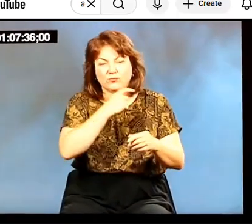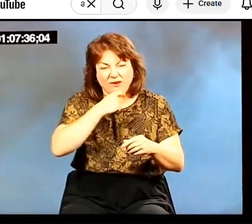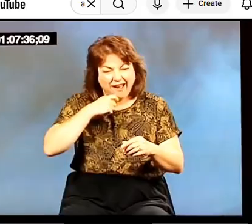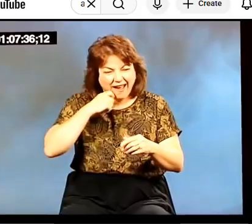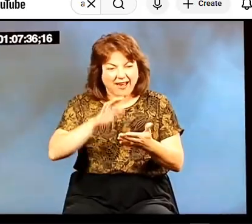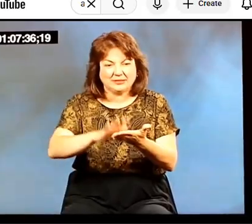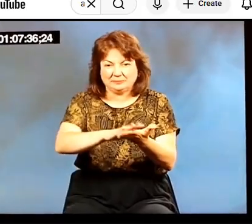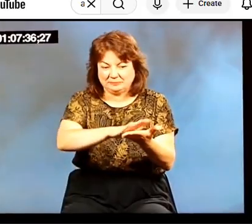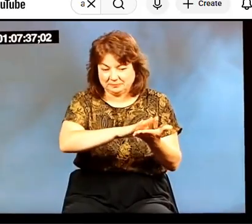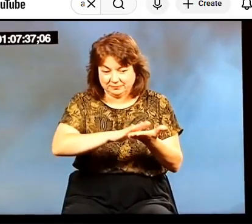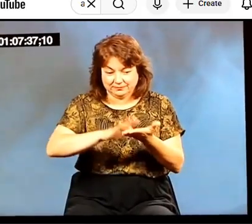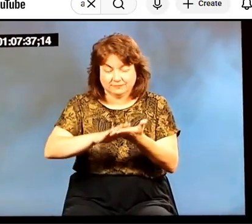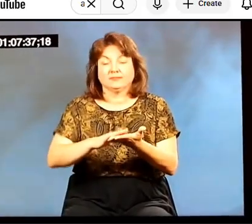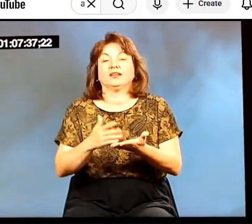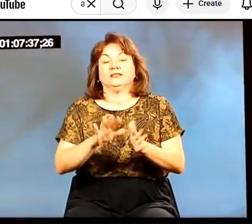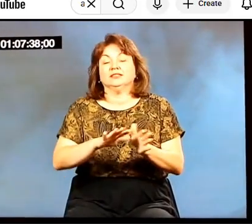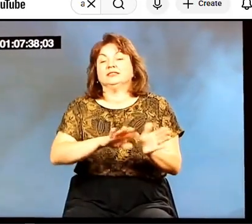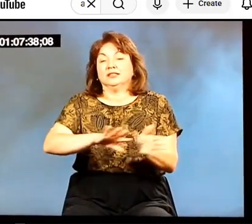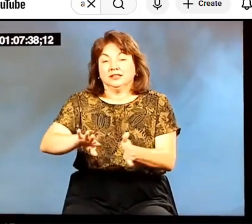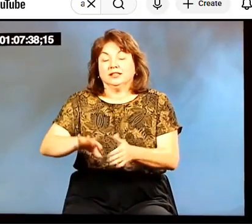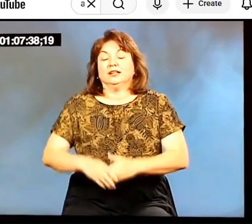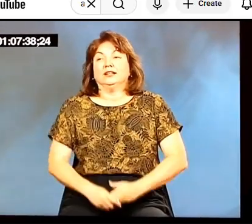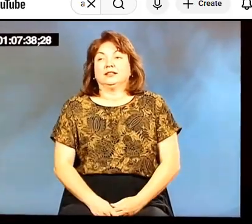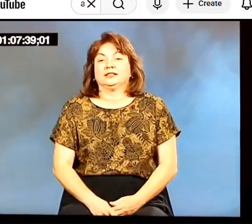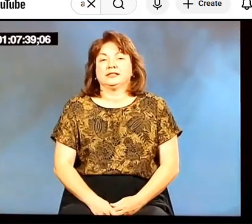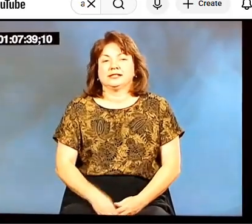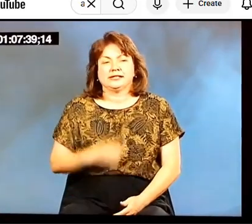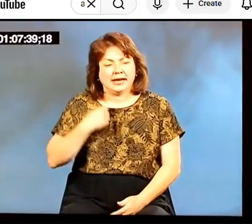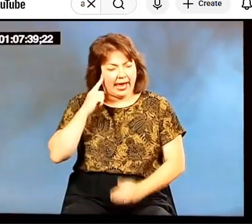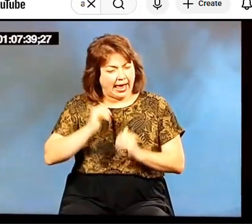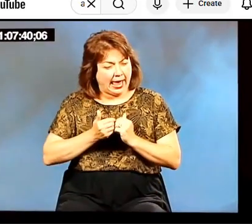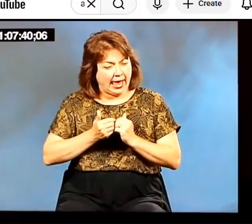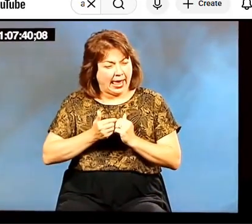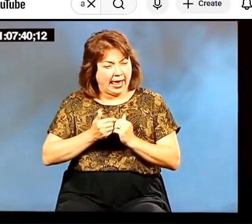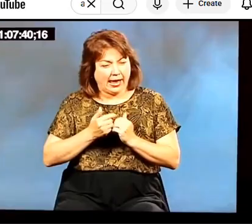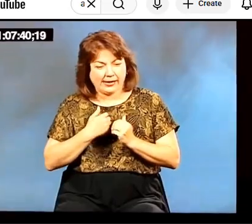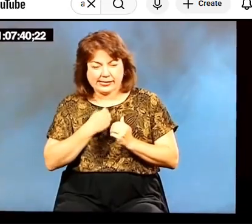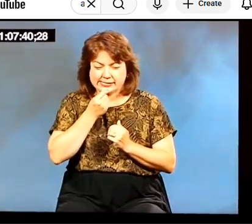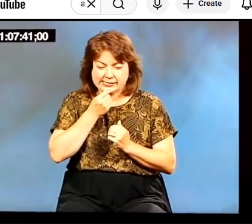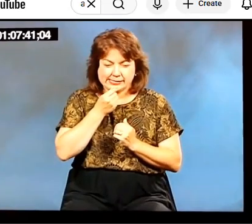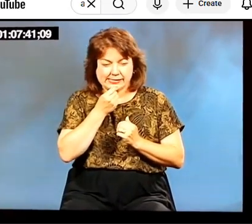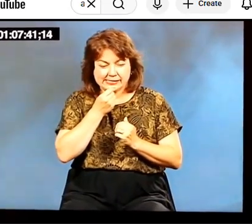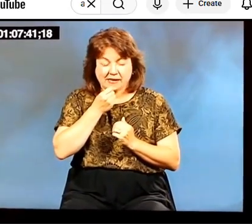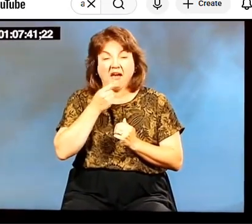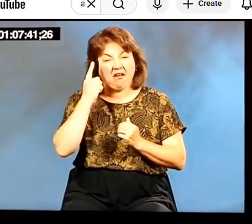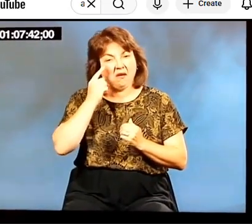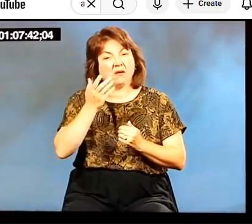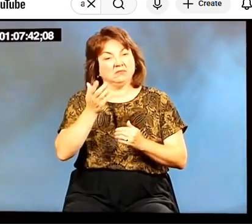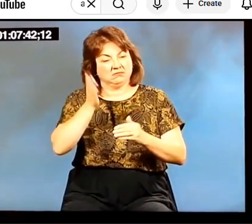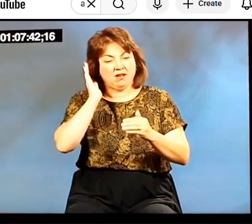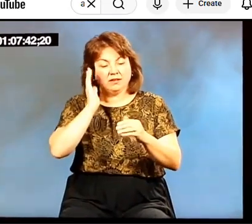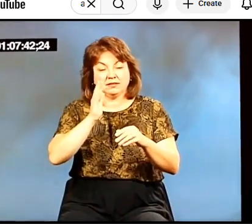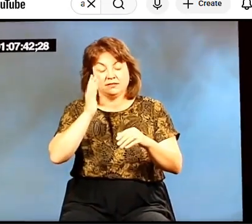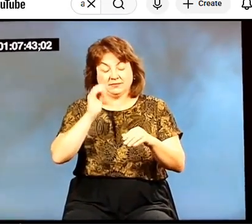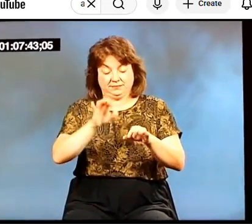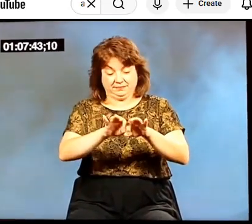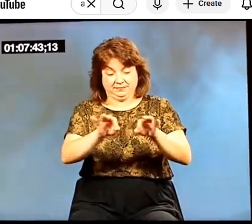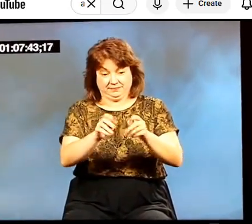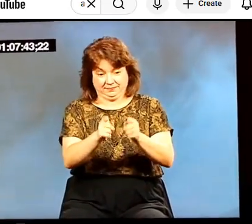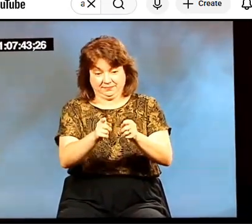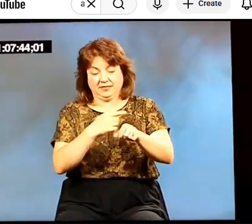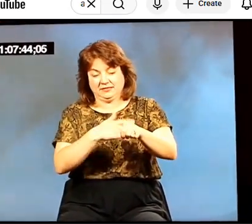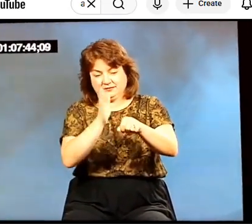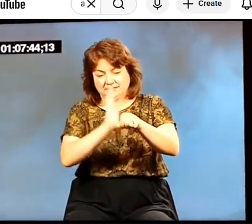put them in a bowl and took them to the house. I scrubbed them, washed them, dry them off. I was like, all right, what am I